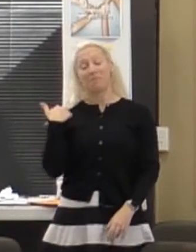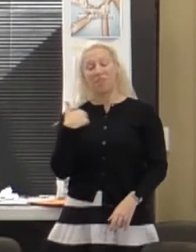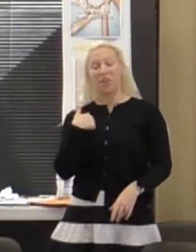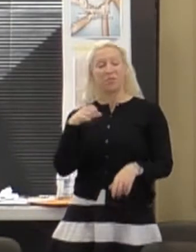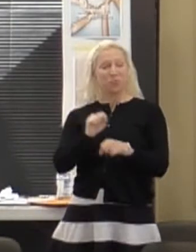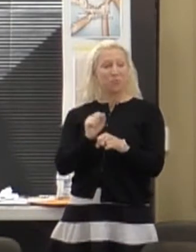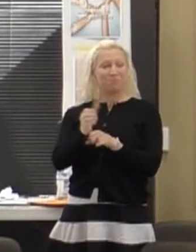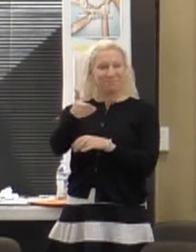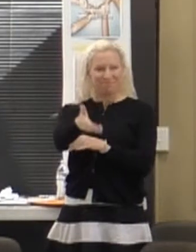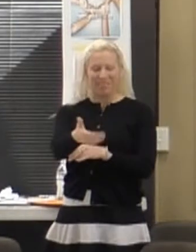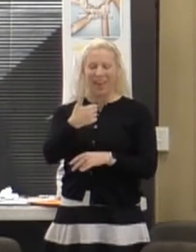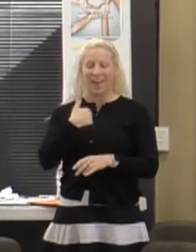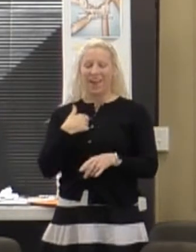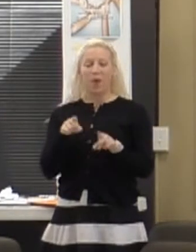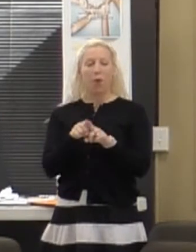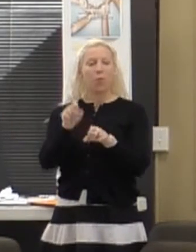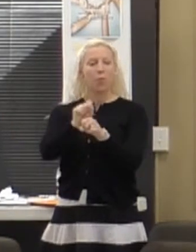Hearing.